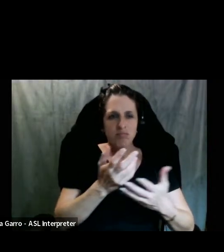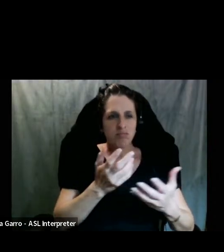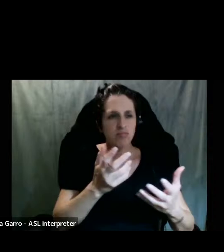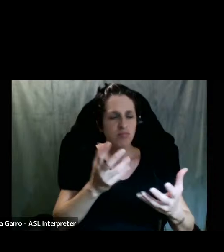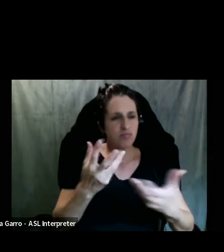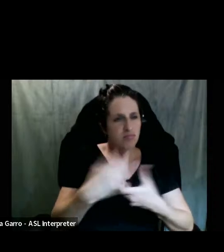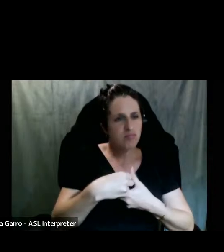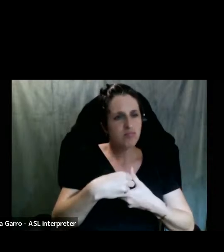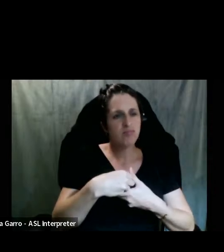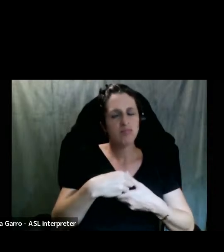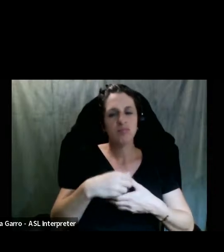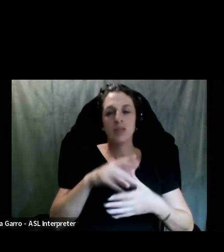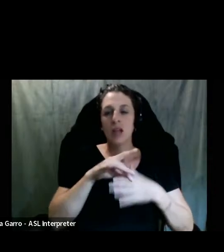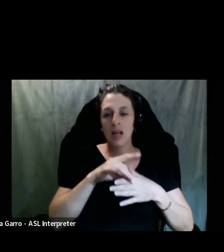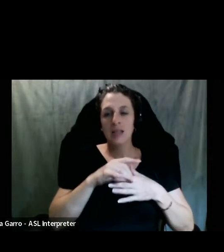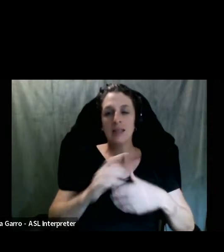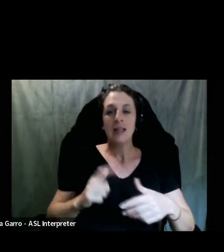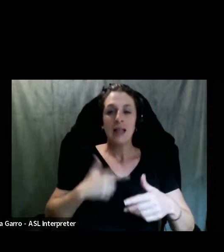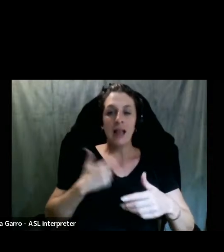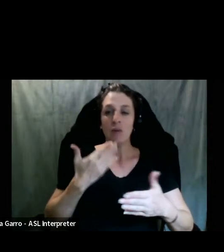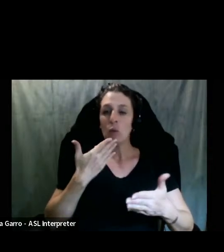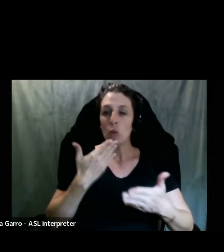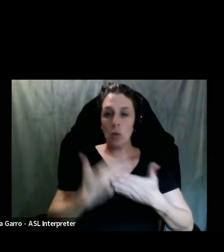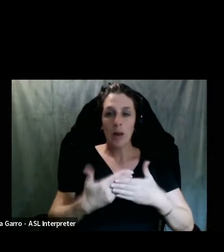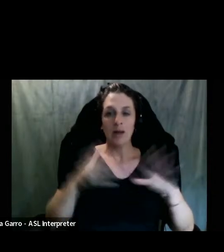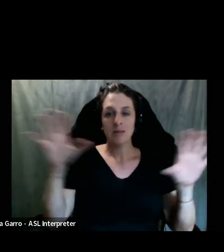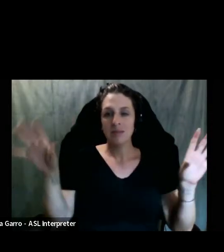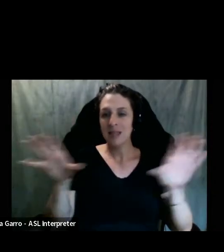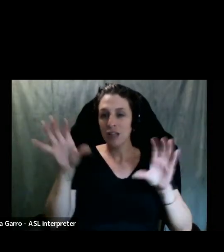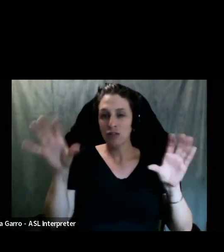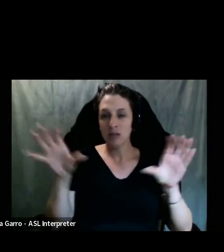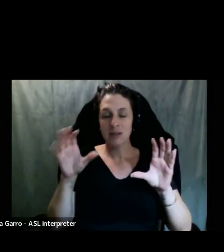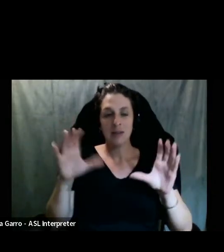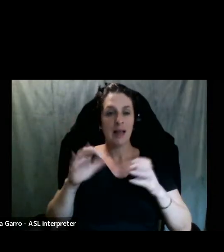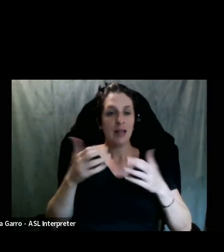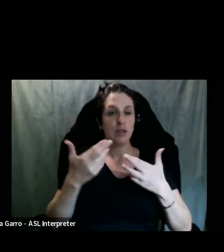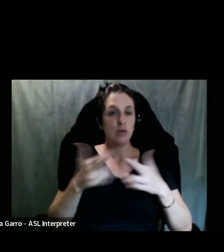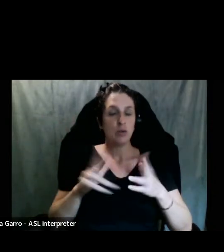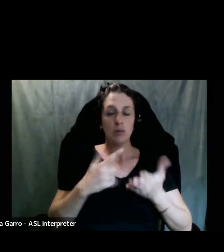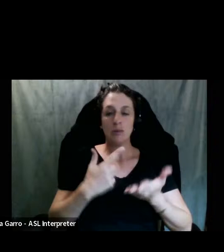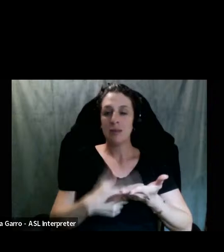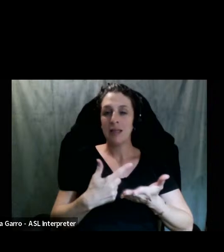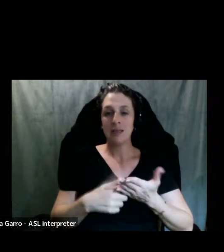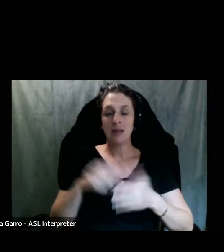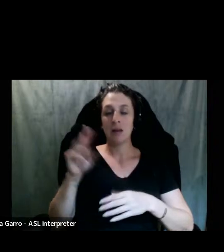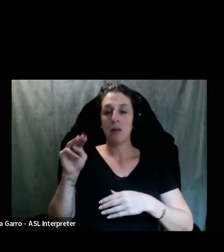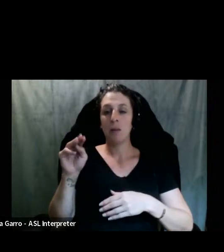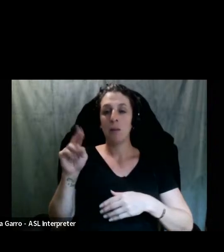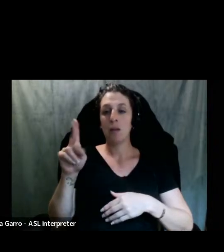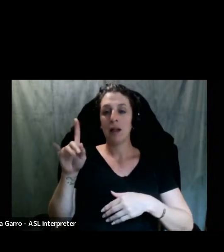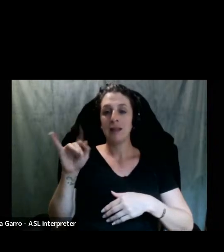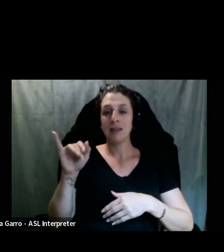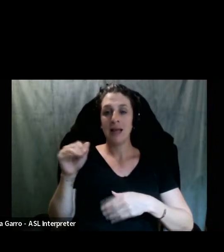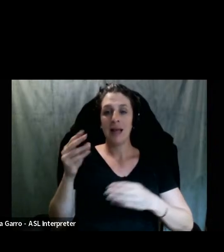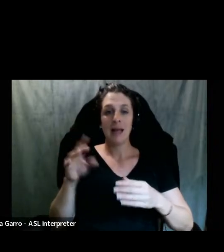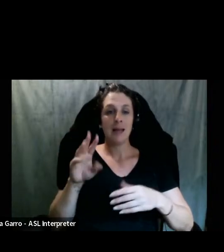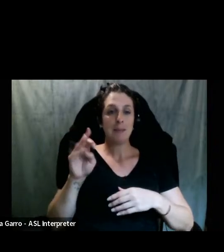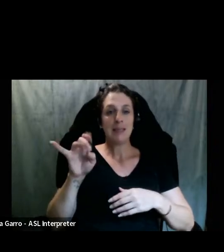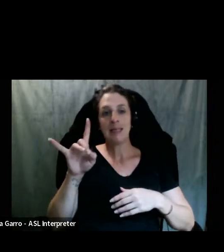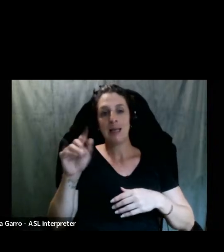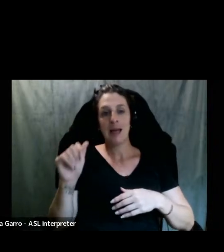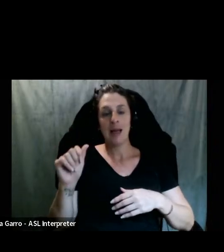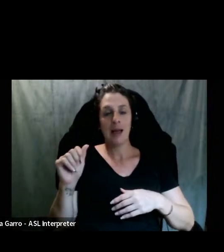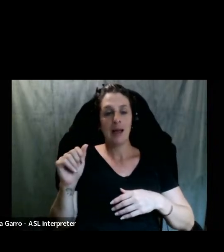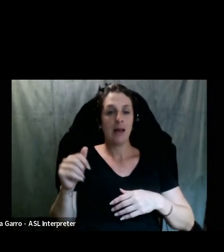lively wall decorations, classroom discussions, multimedia. I